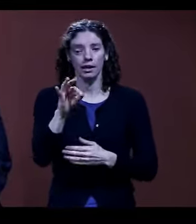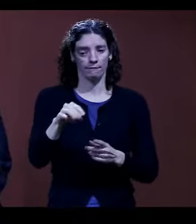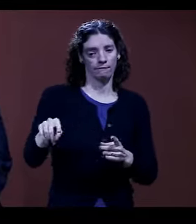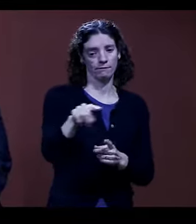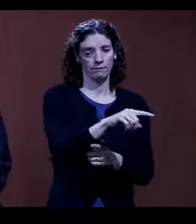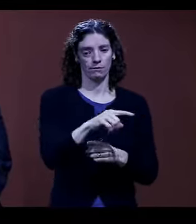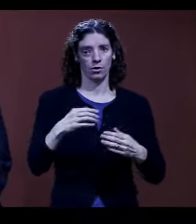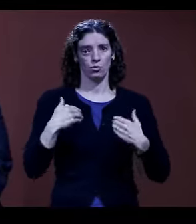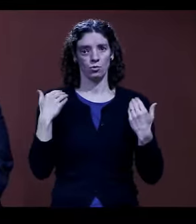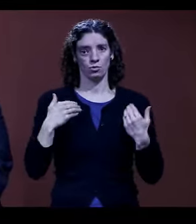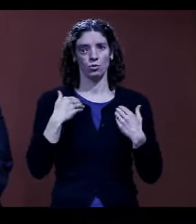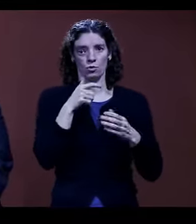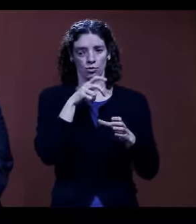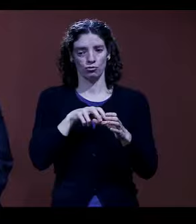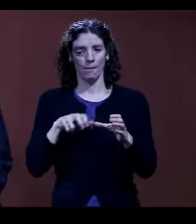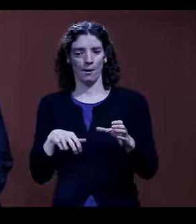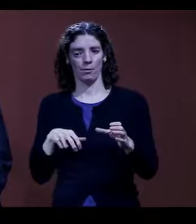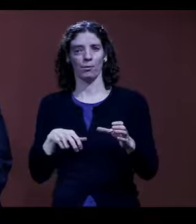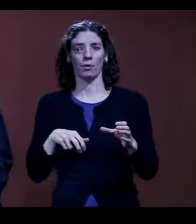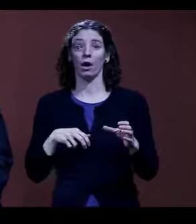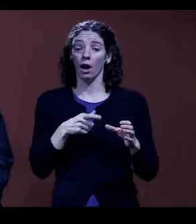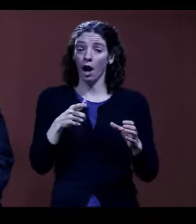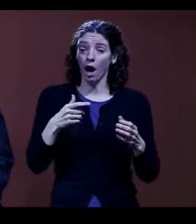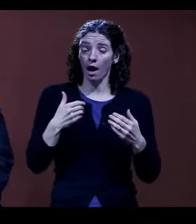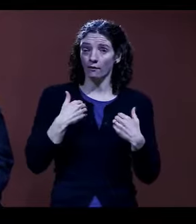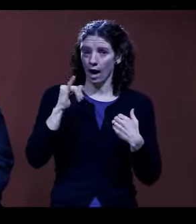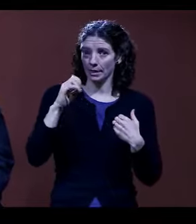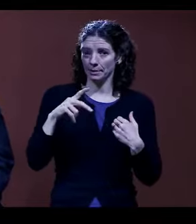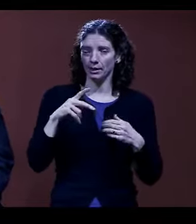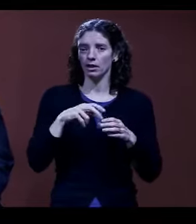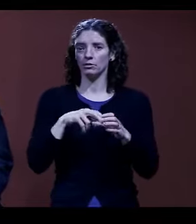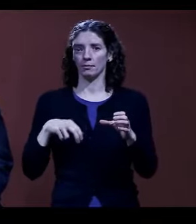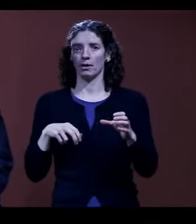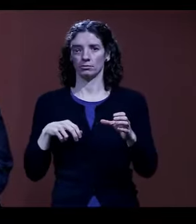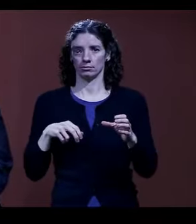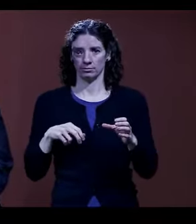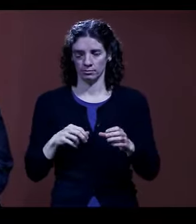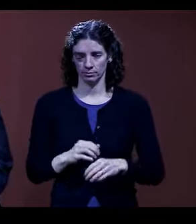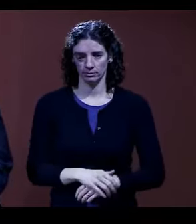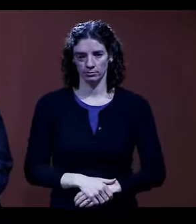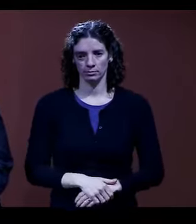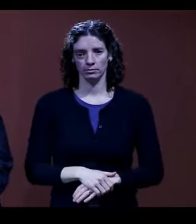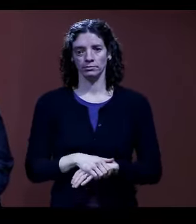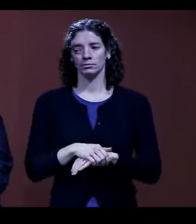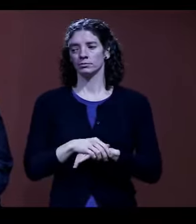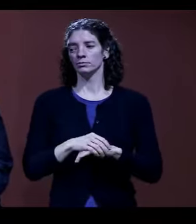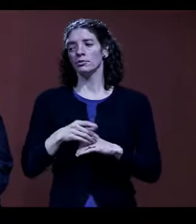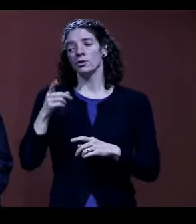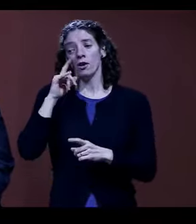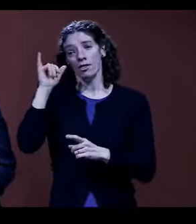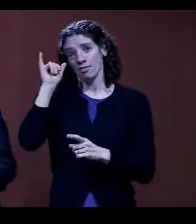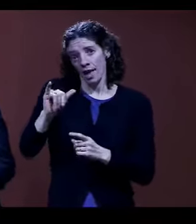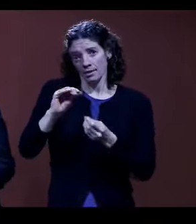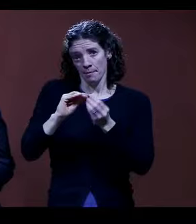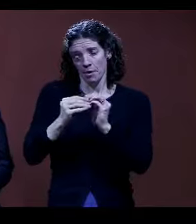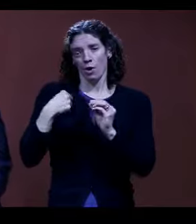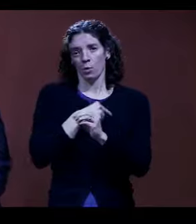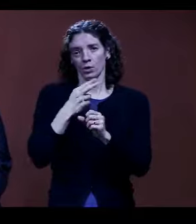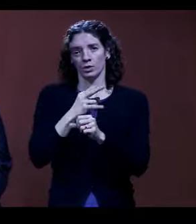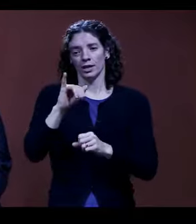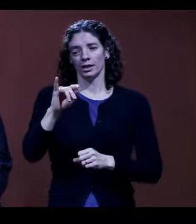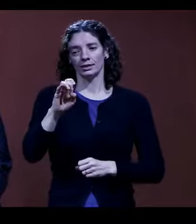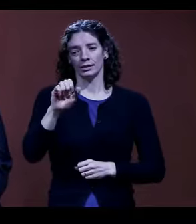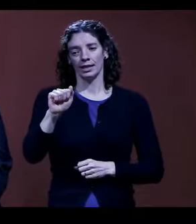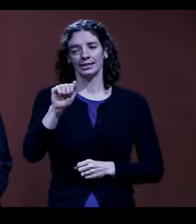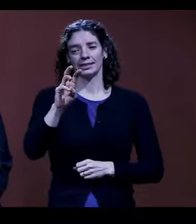school. This is used, there's different data used for this calculation. We're using IDEA 618